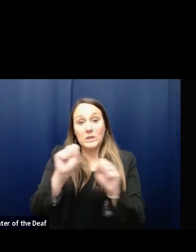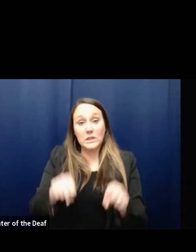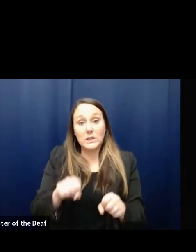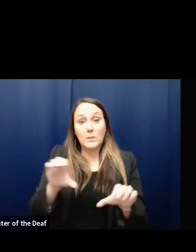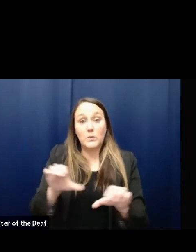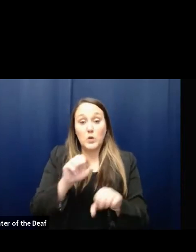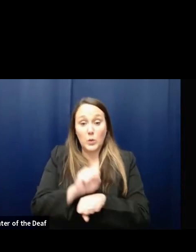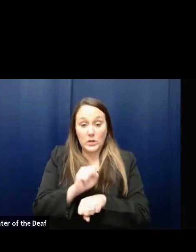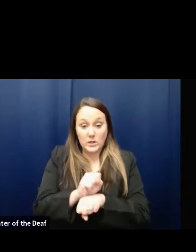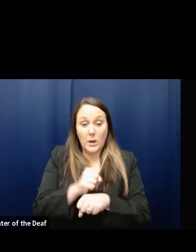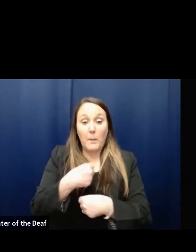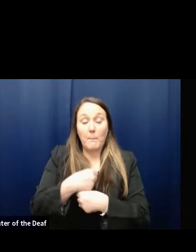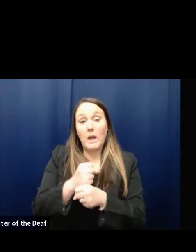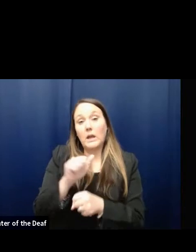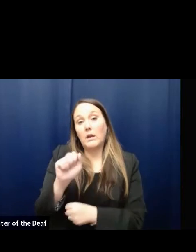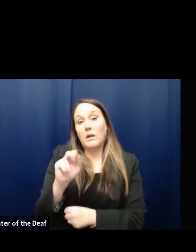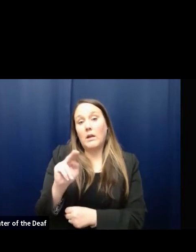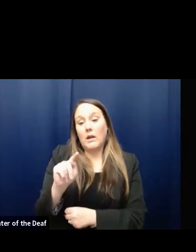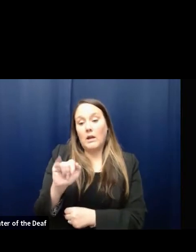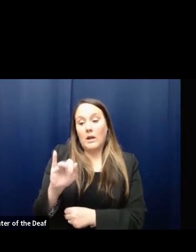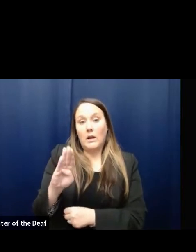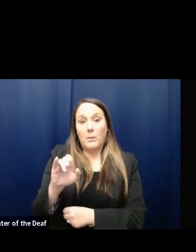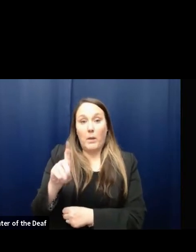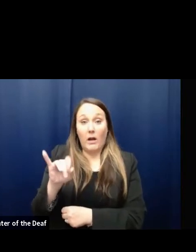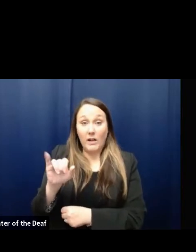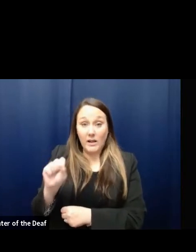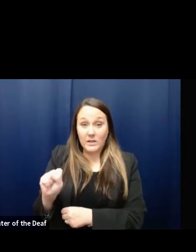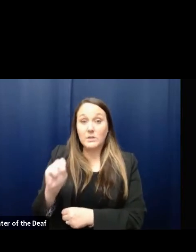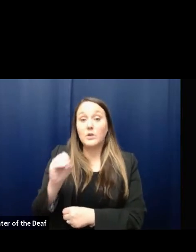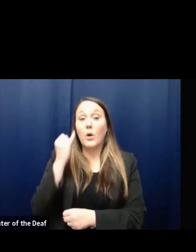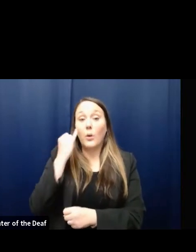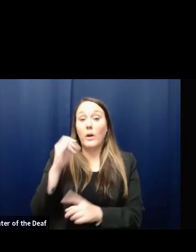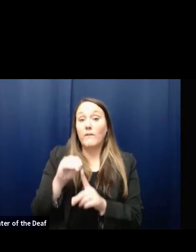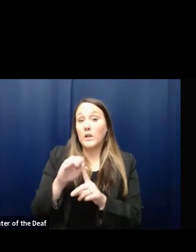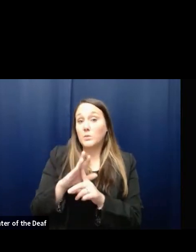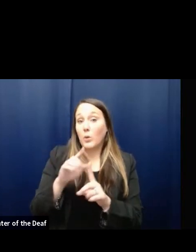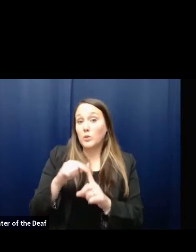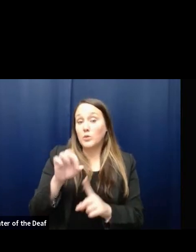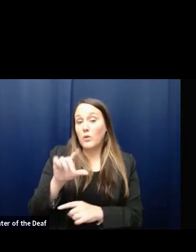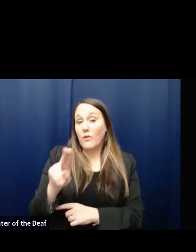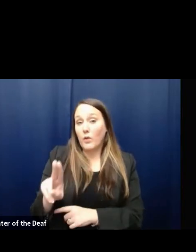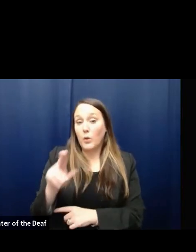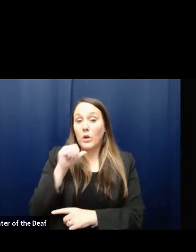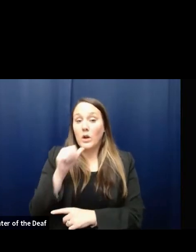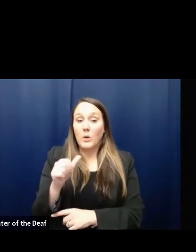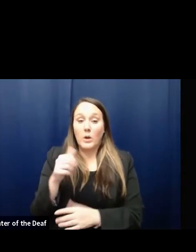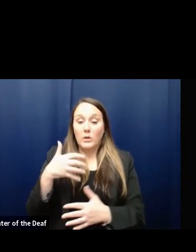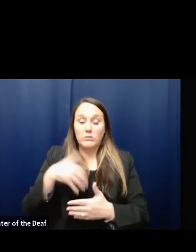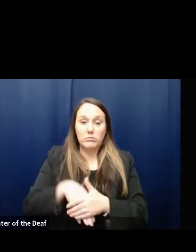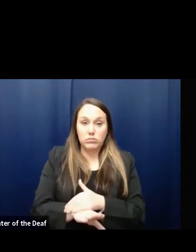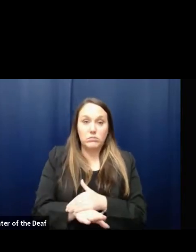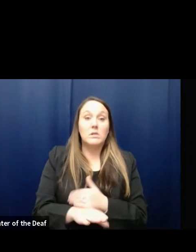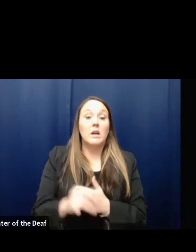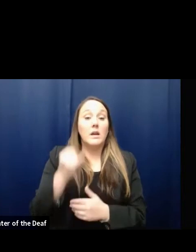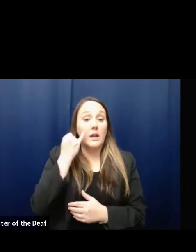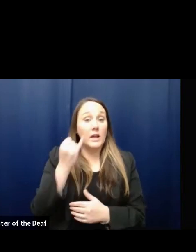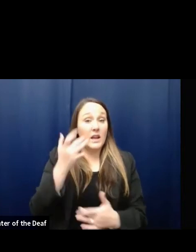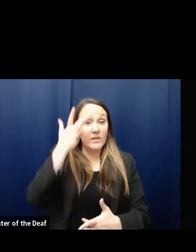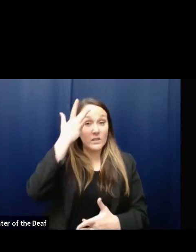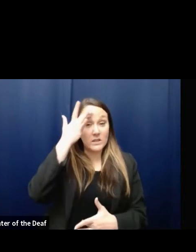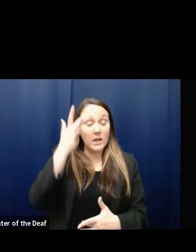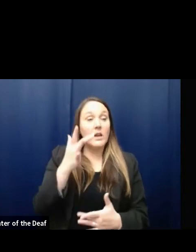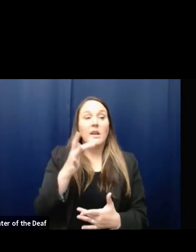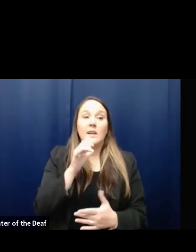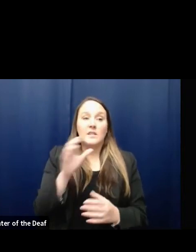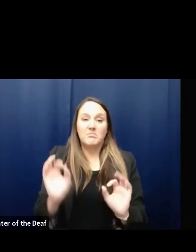antibodies, so that then if you get exposed to the flu, you are less likely to get the flu. And if you do get the flu, it'll be a much milder case. So